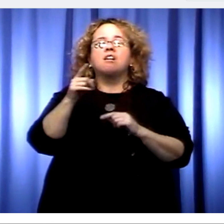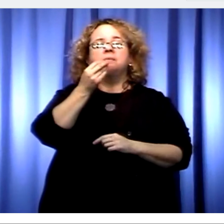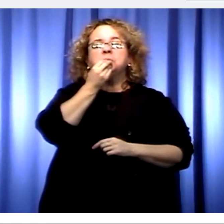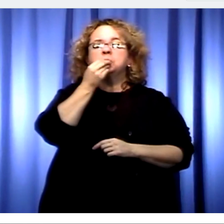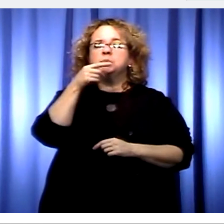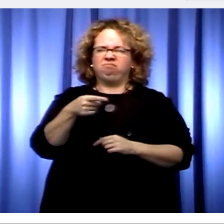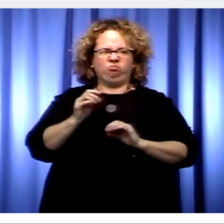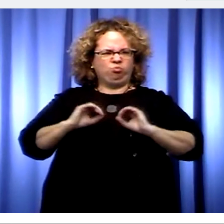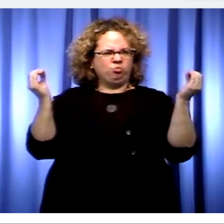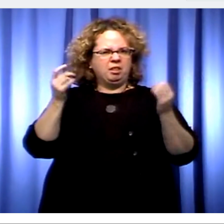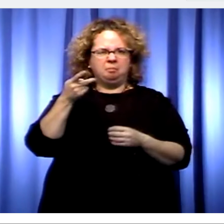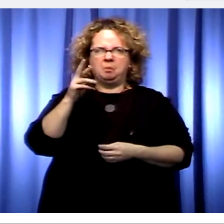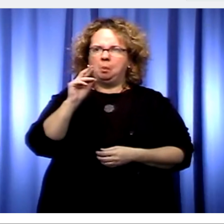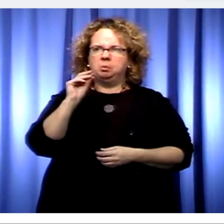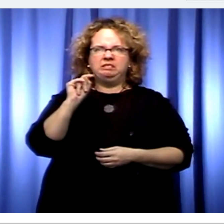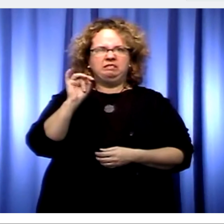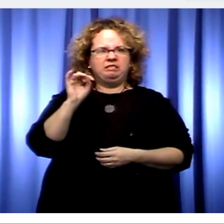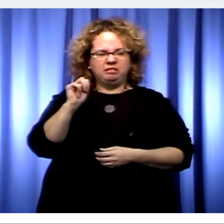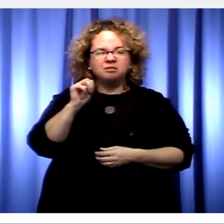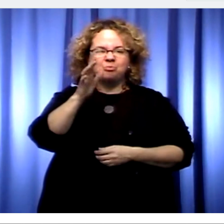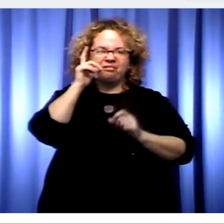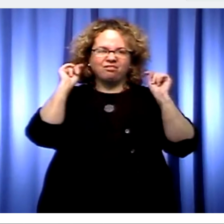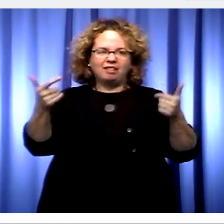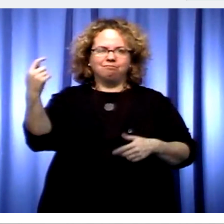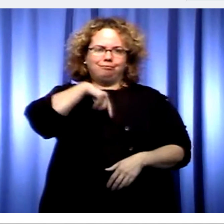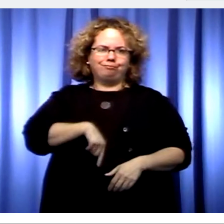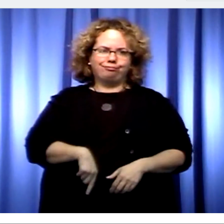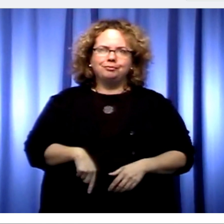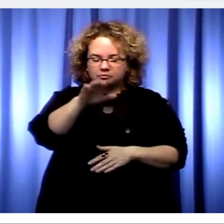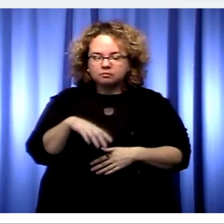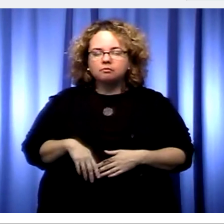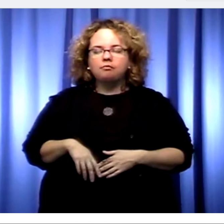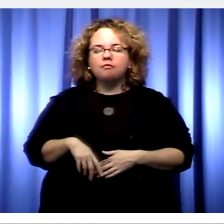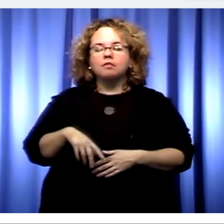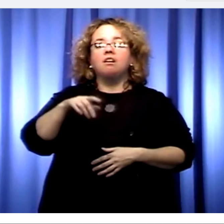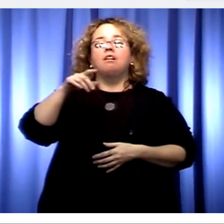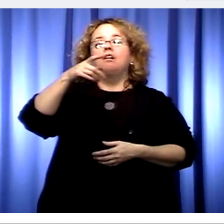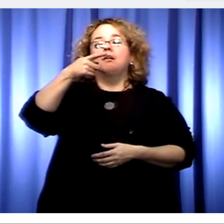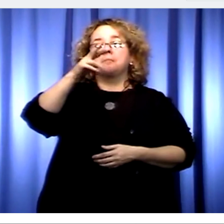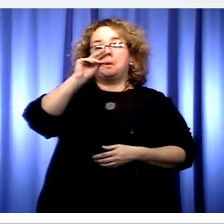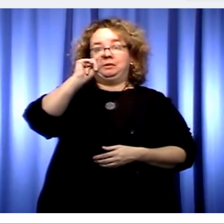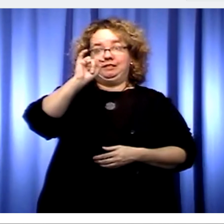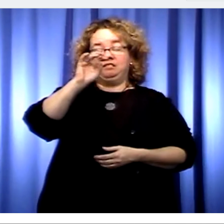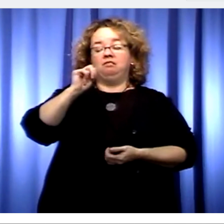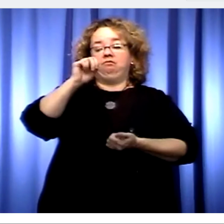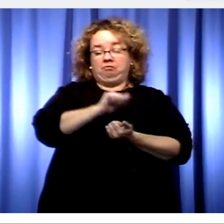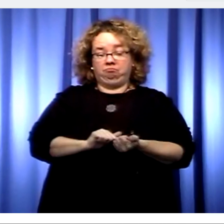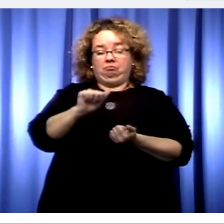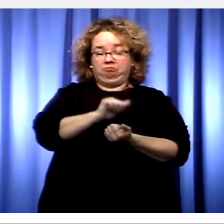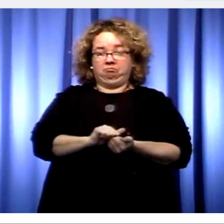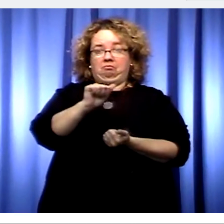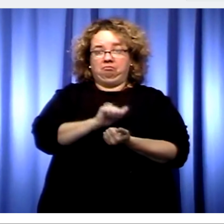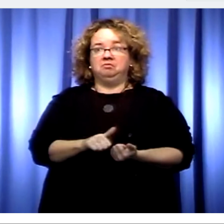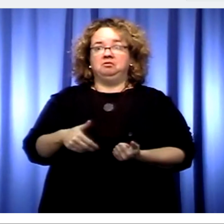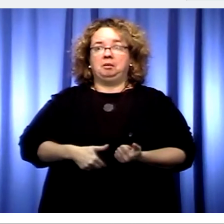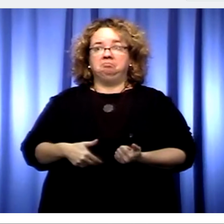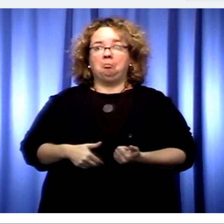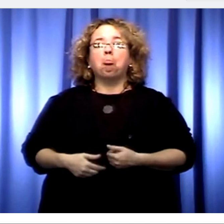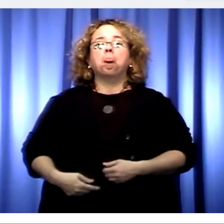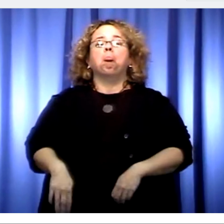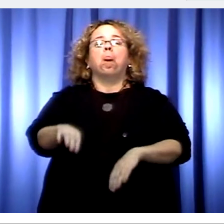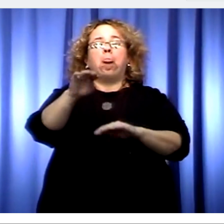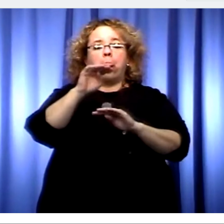just water and sugar and not a lot of protein, your stomach, they won't have to stay long in your stomach in order to